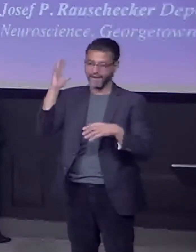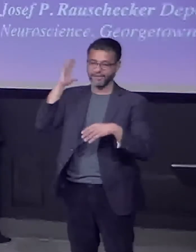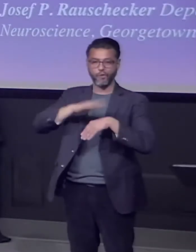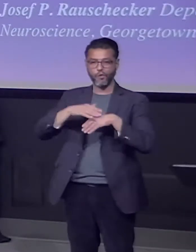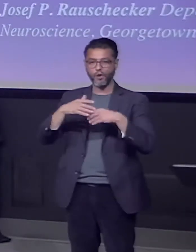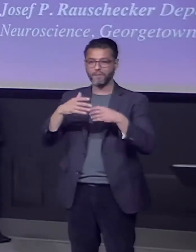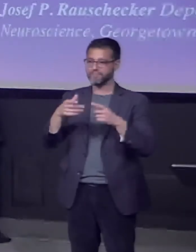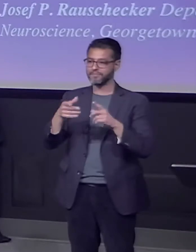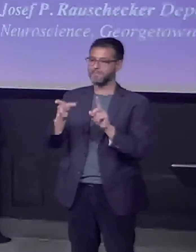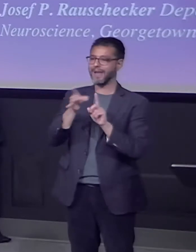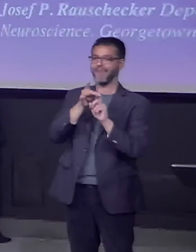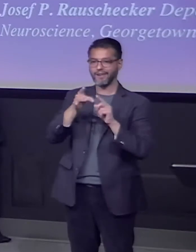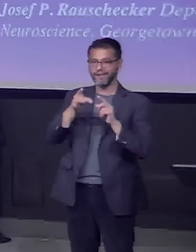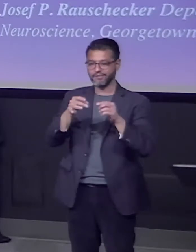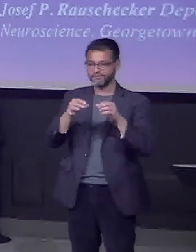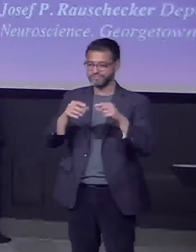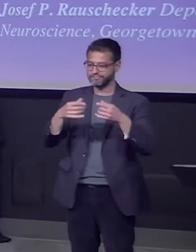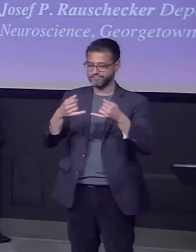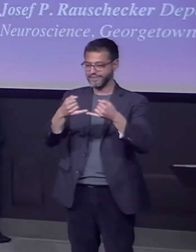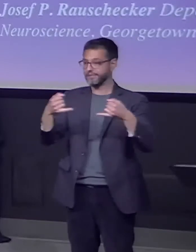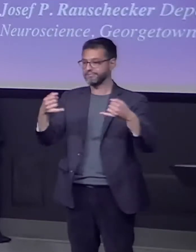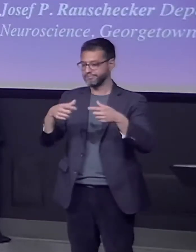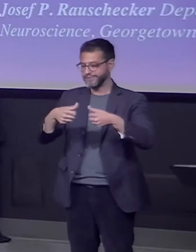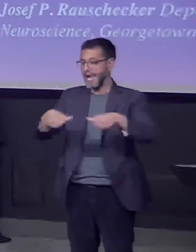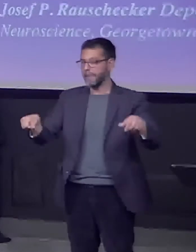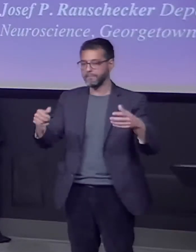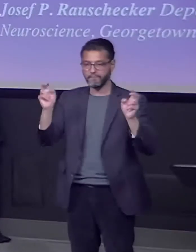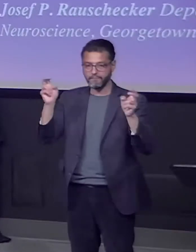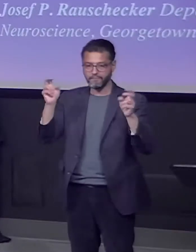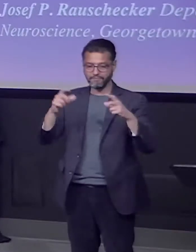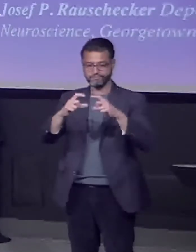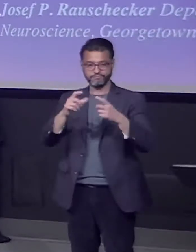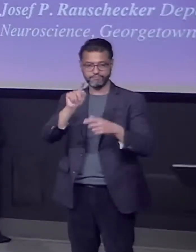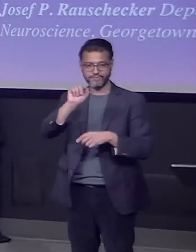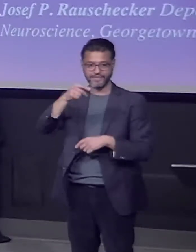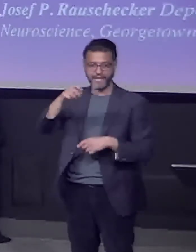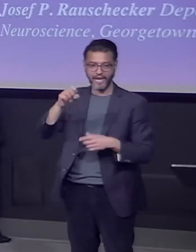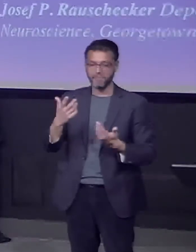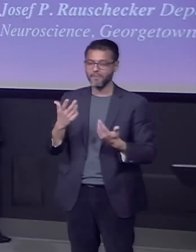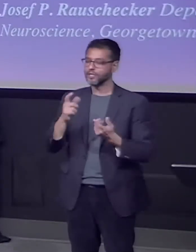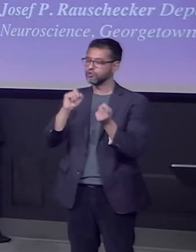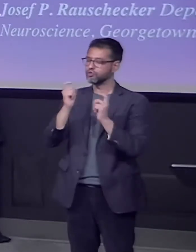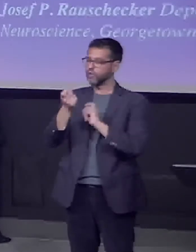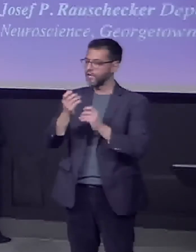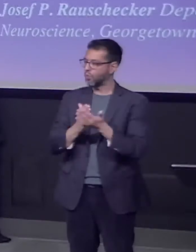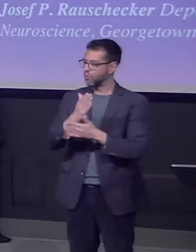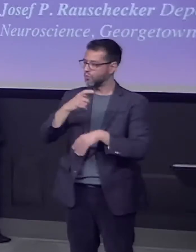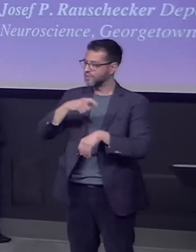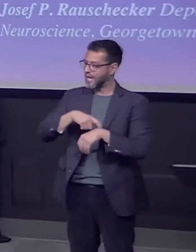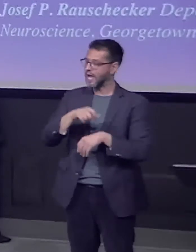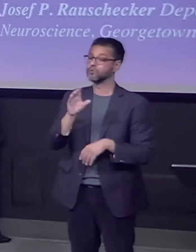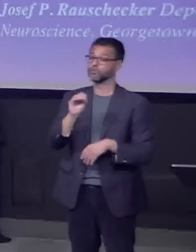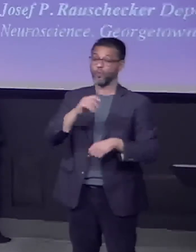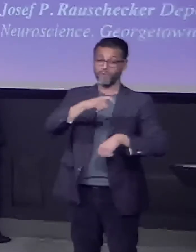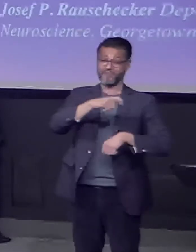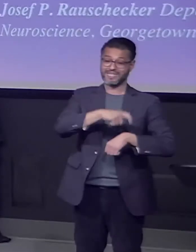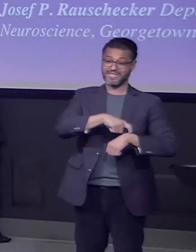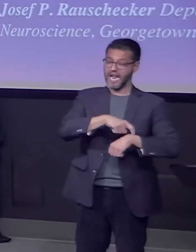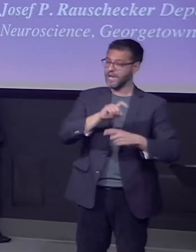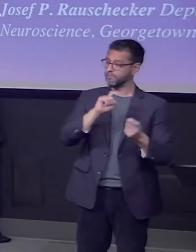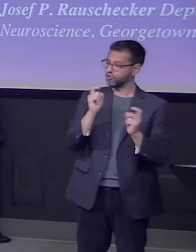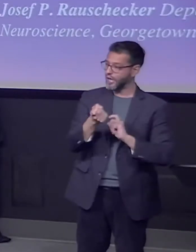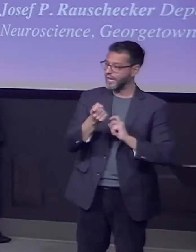and something that changes over time. So the time change gets translated into a location change